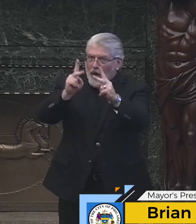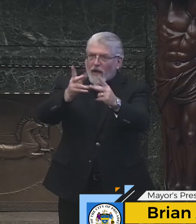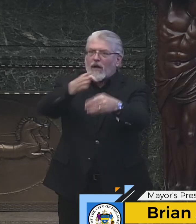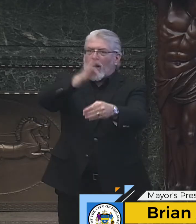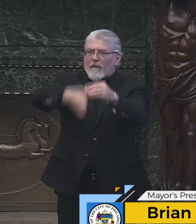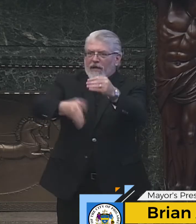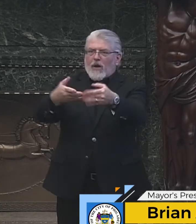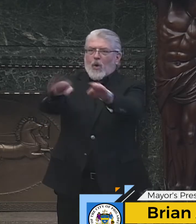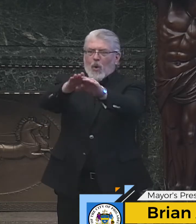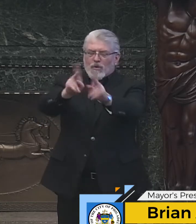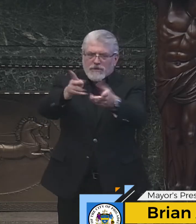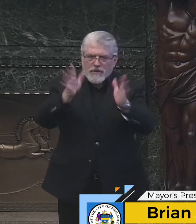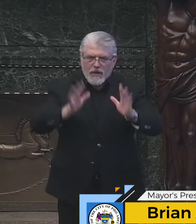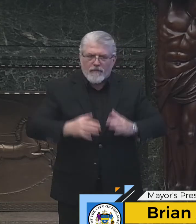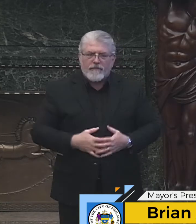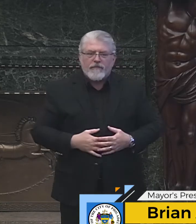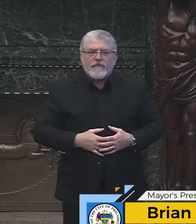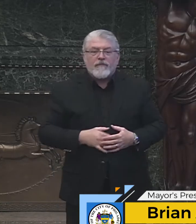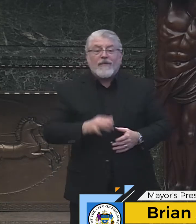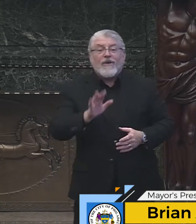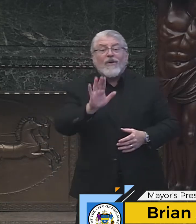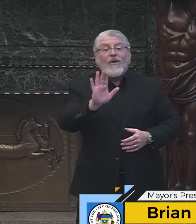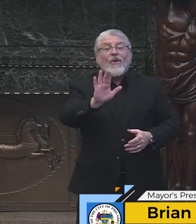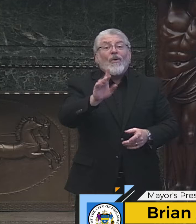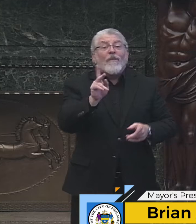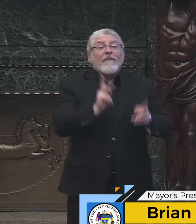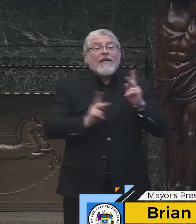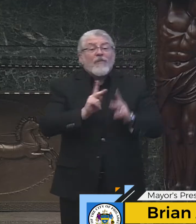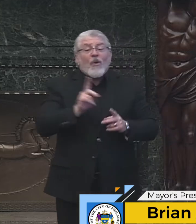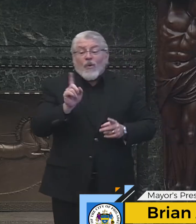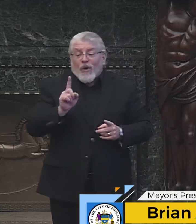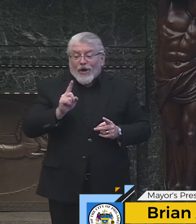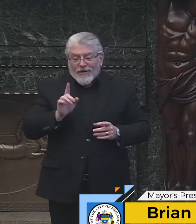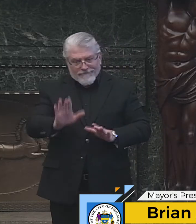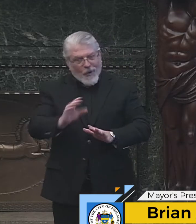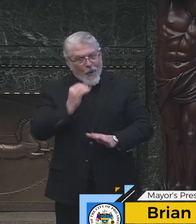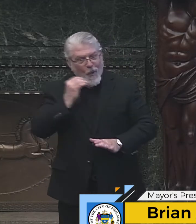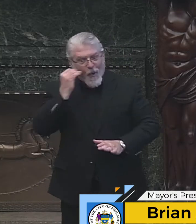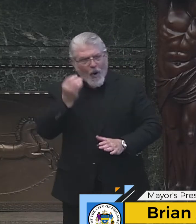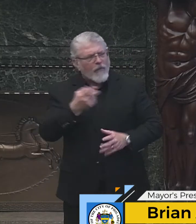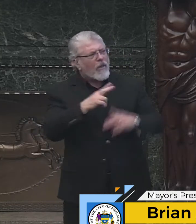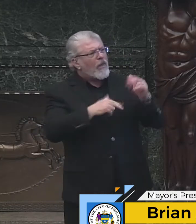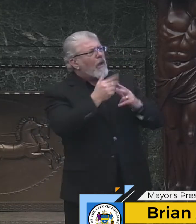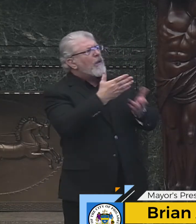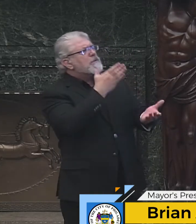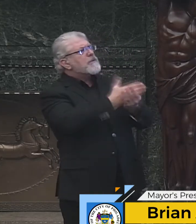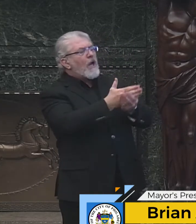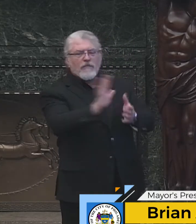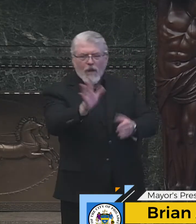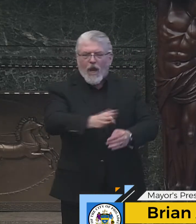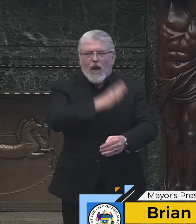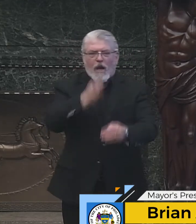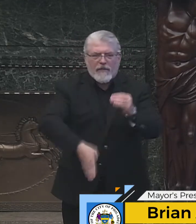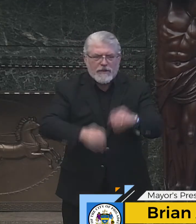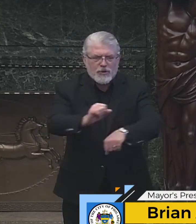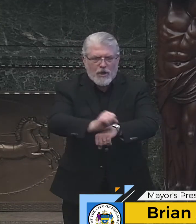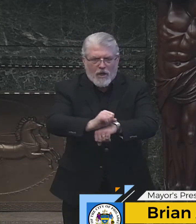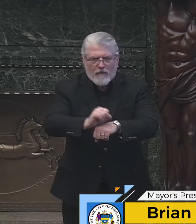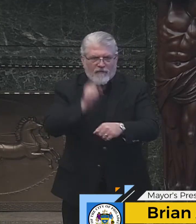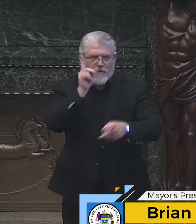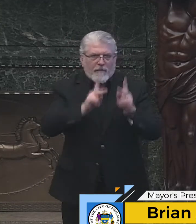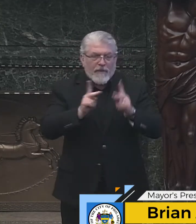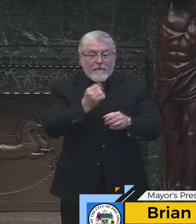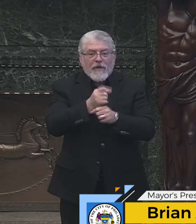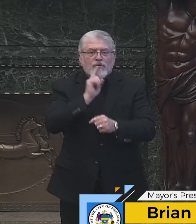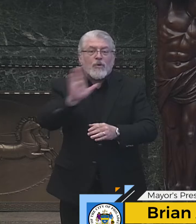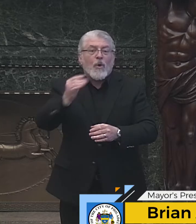Routine maintenance and repair of existing buildings is exempted from the order and may continue. Emergency systems repair and